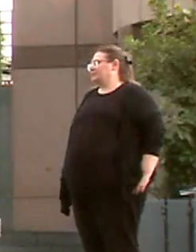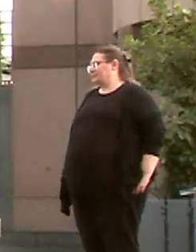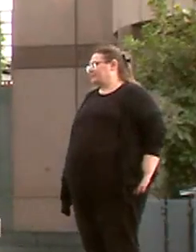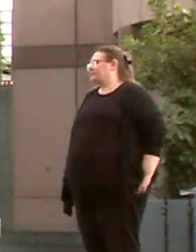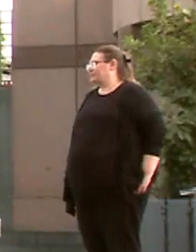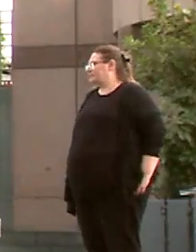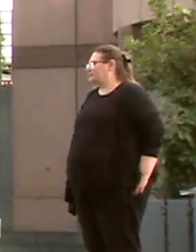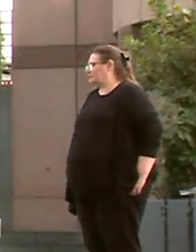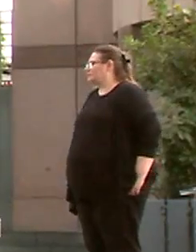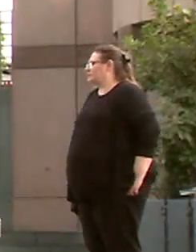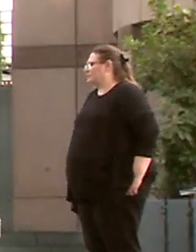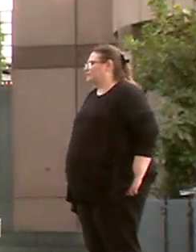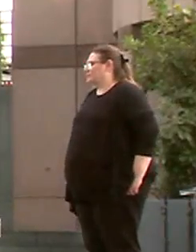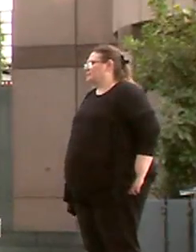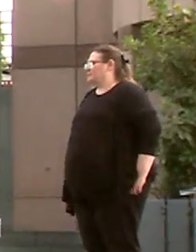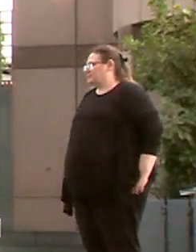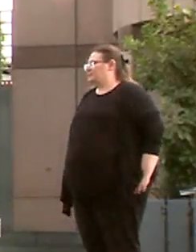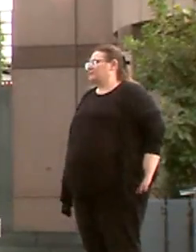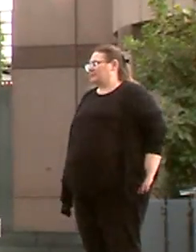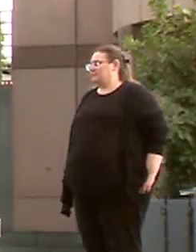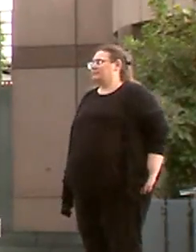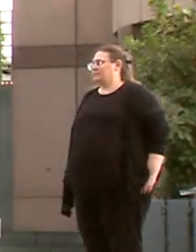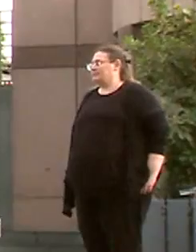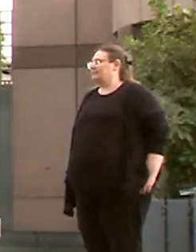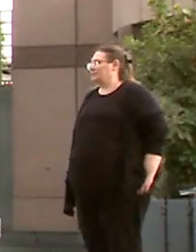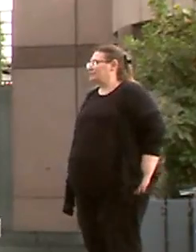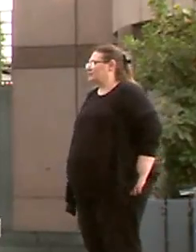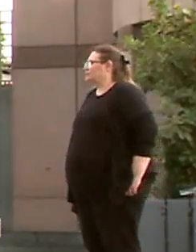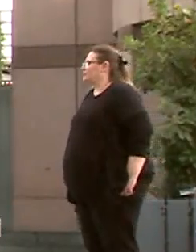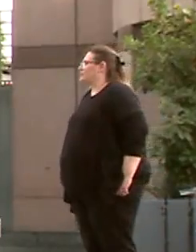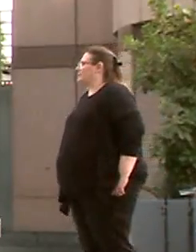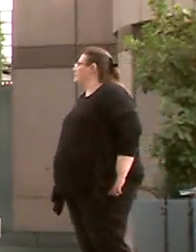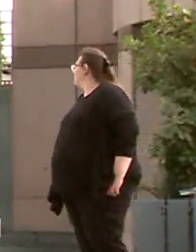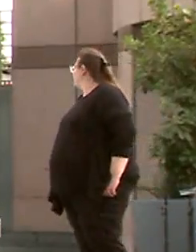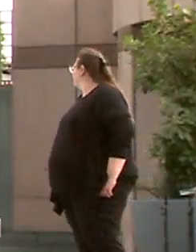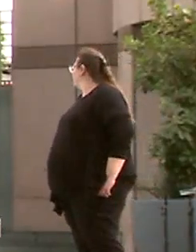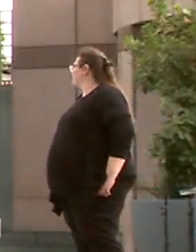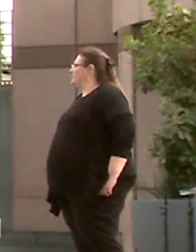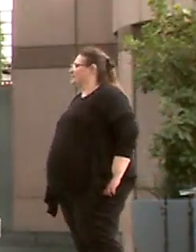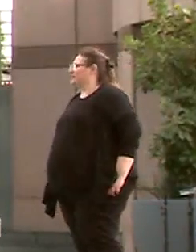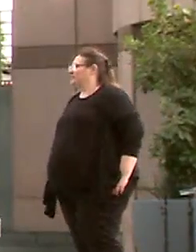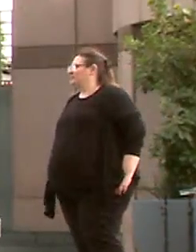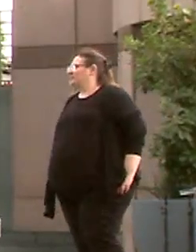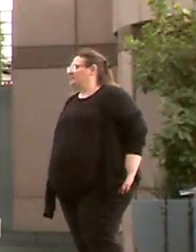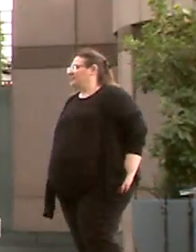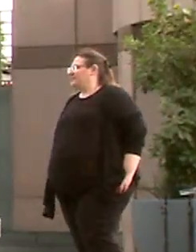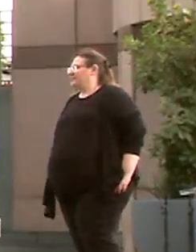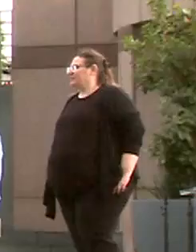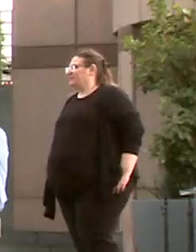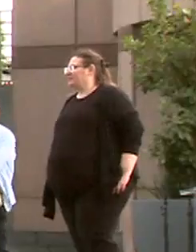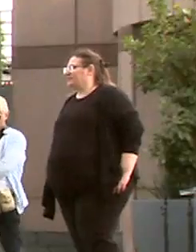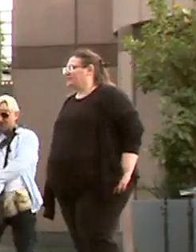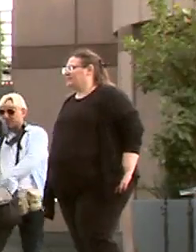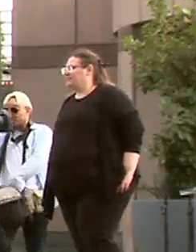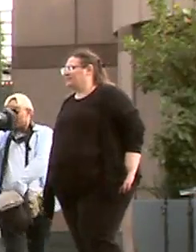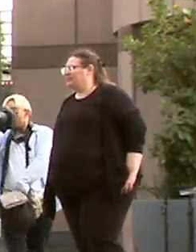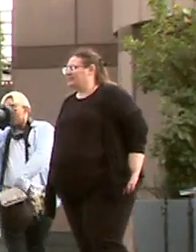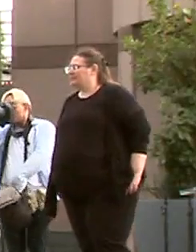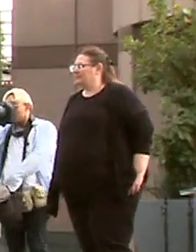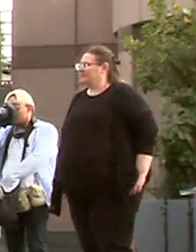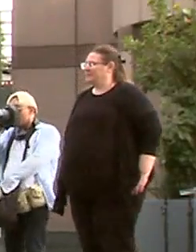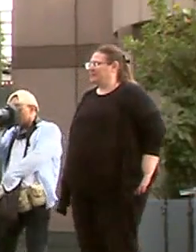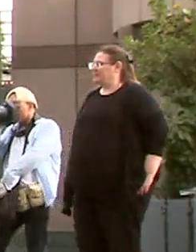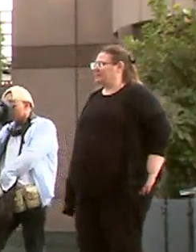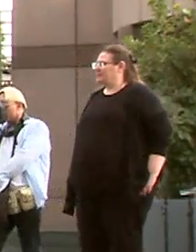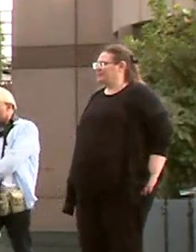a greater cognizance of the deaf community. Obviously, there's broader things in the industry with Coda winning Best Picture last year. And